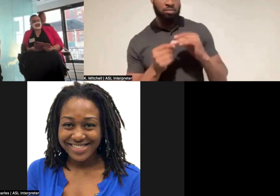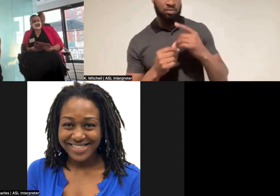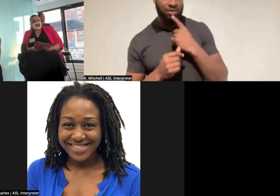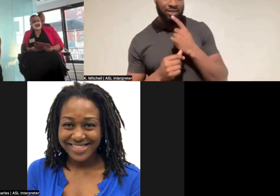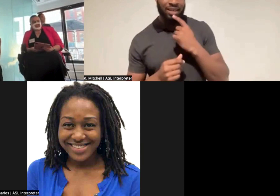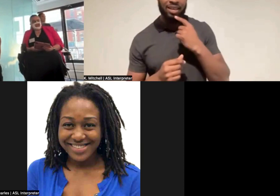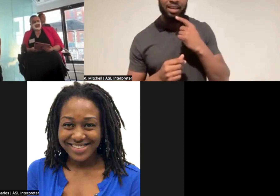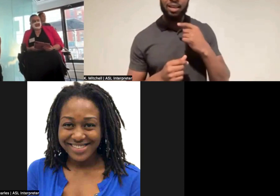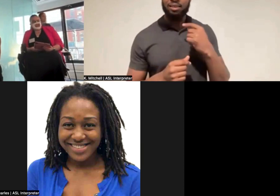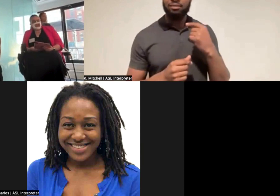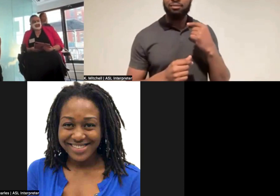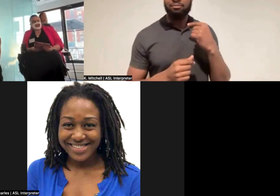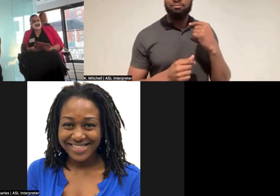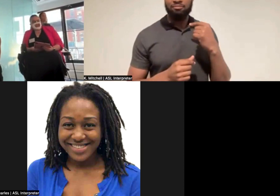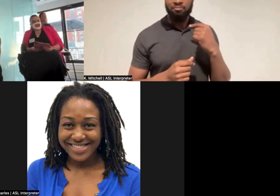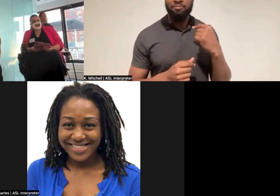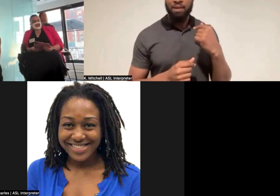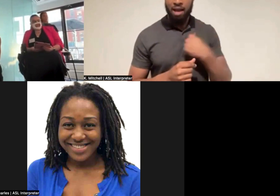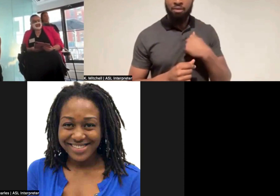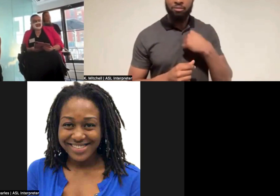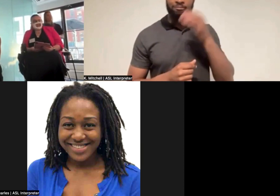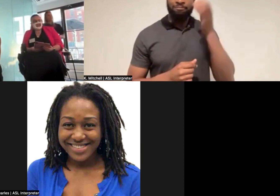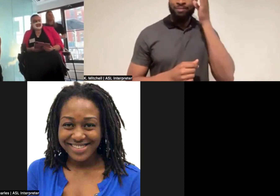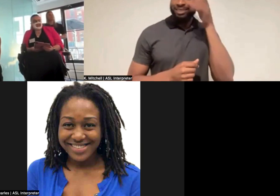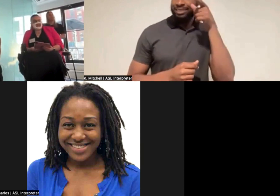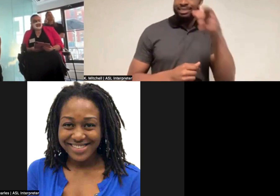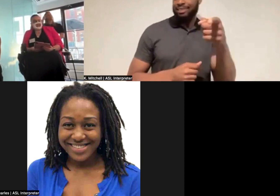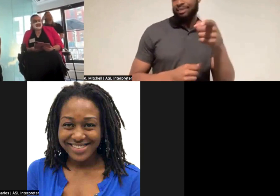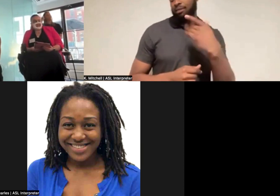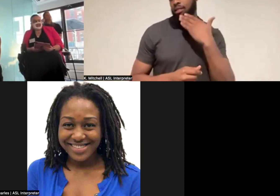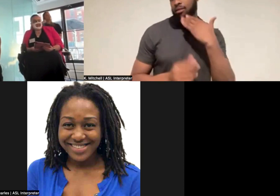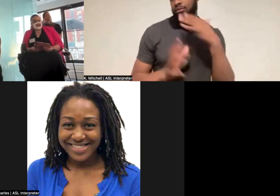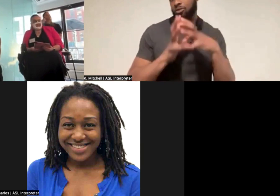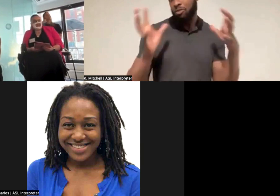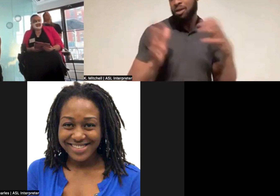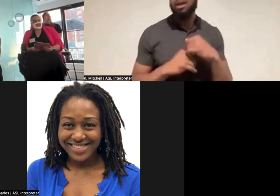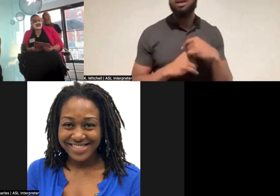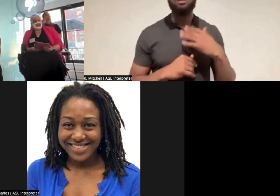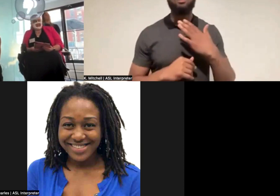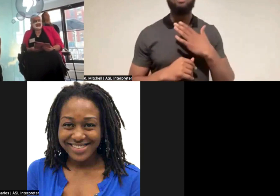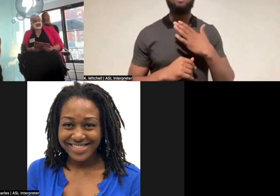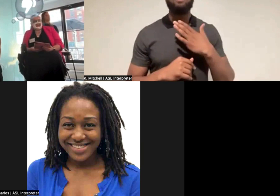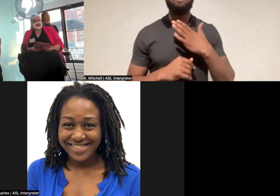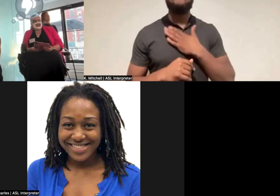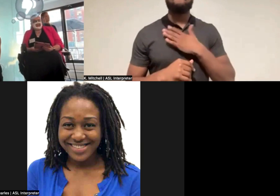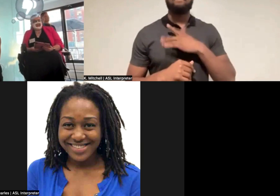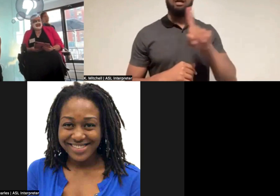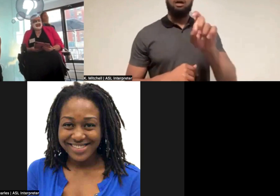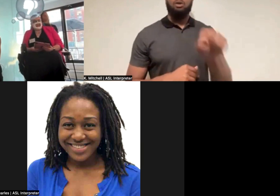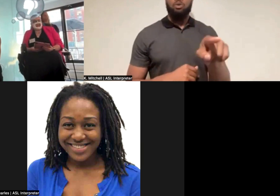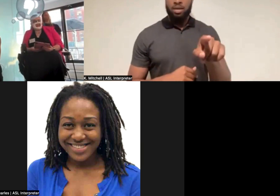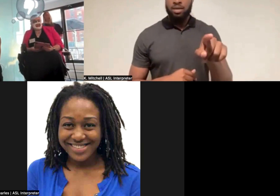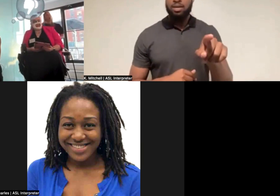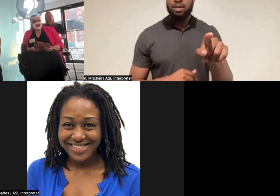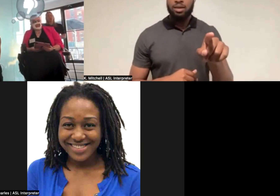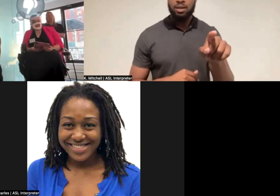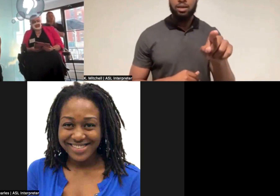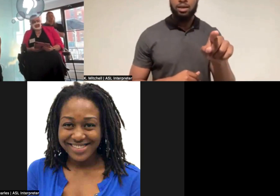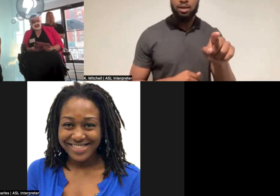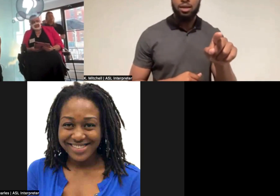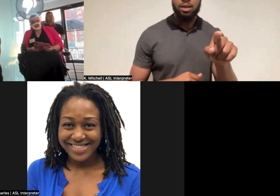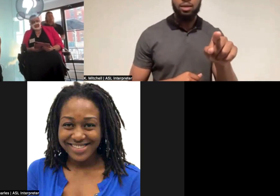communication and bullying, all that other stuff. My question to you is, to Emma, is as you've kind of gone through this process, like it's